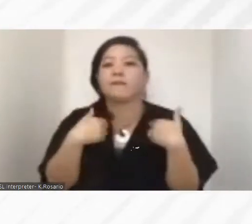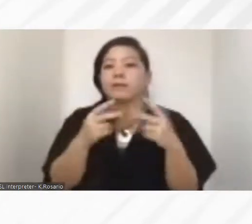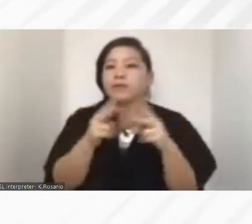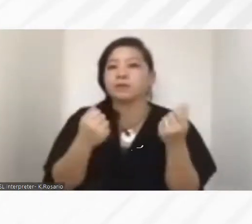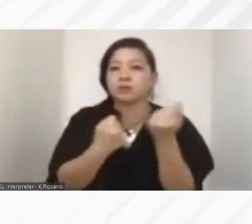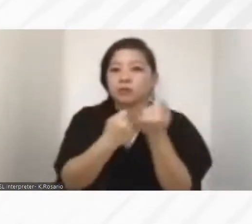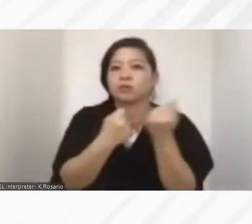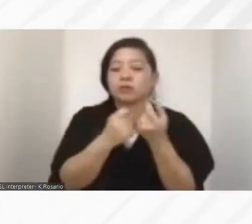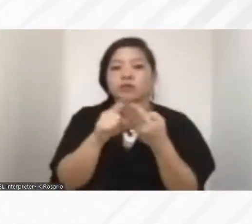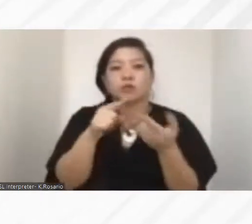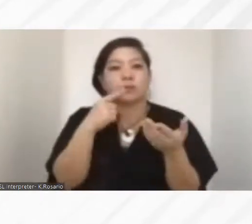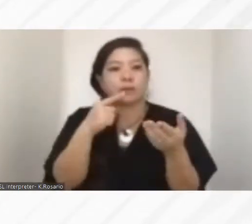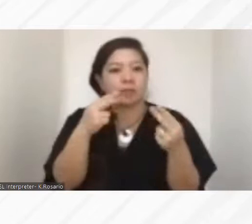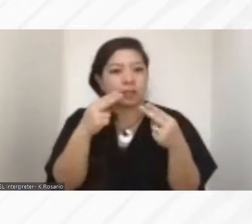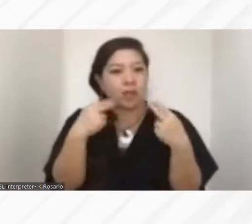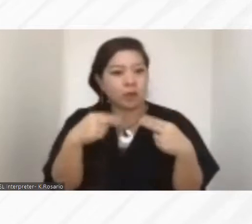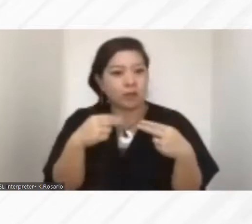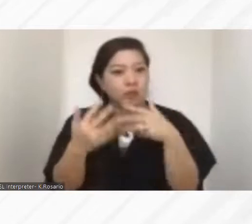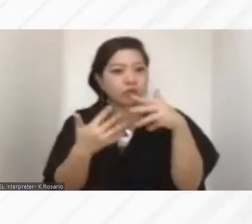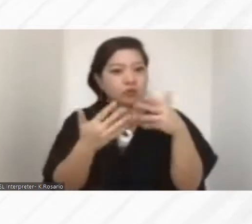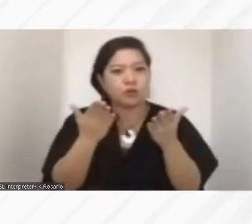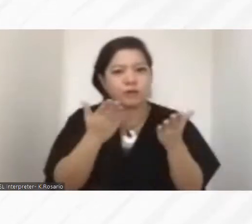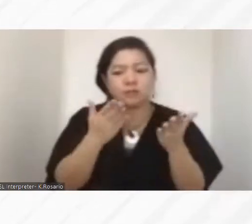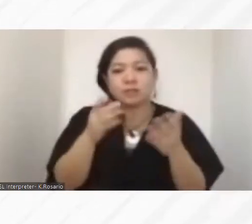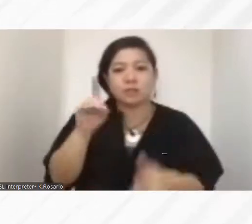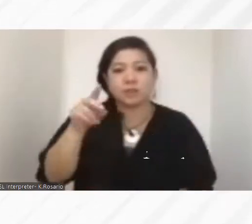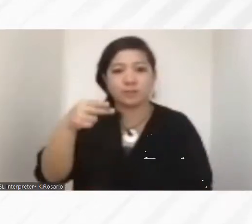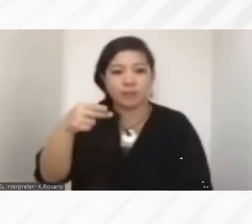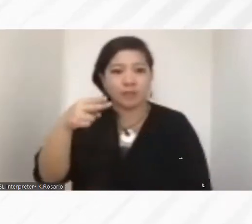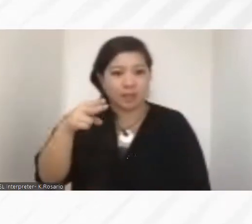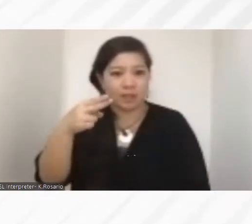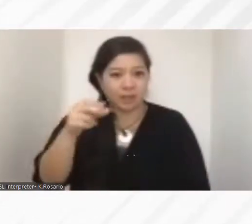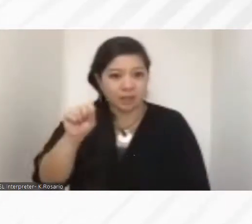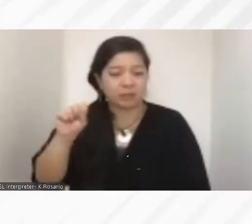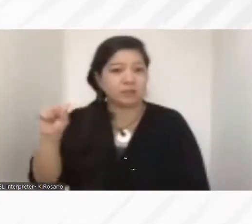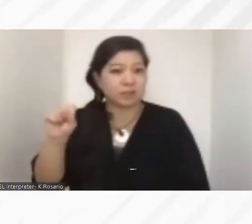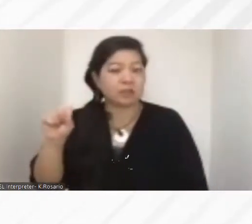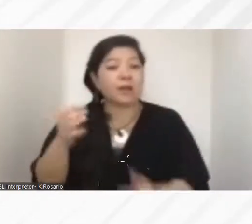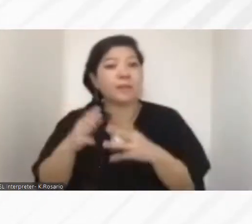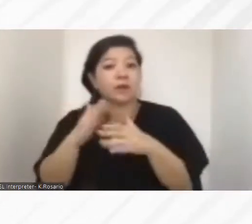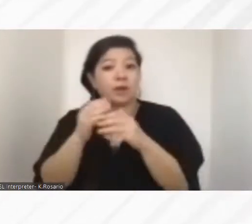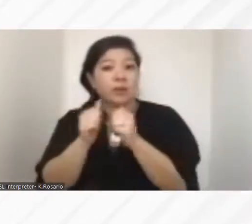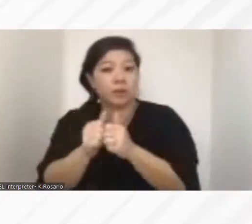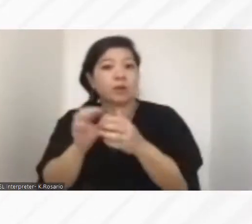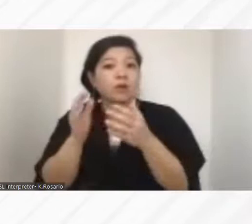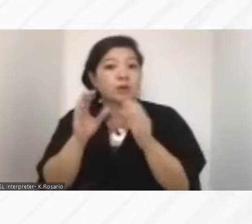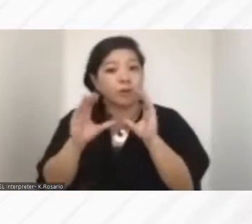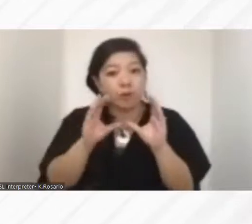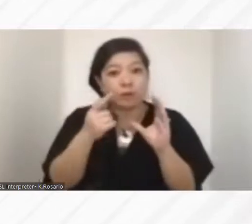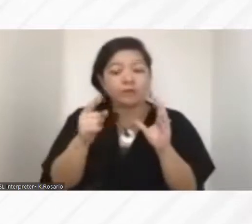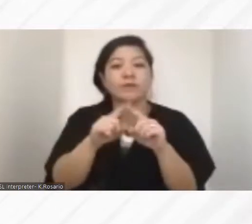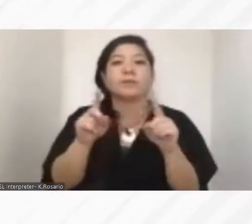to public health and social services in our response. And the many other partners that I see here that I've communicated with from various entities of the